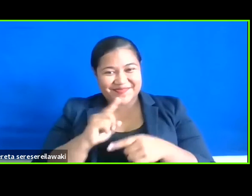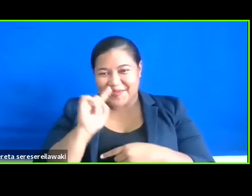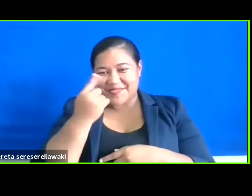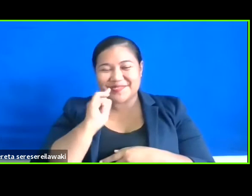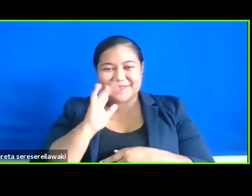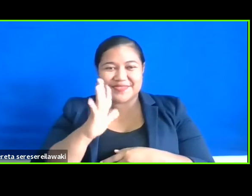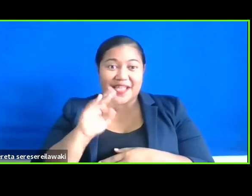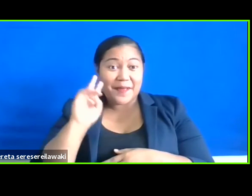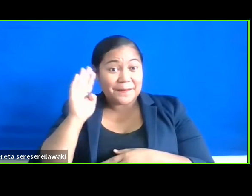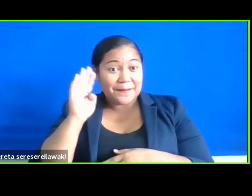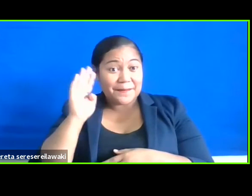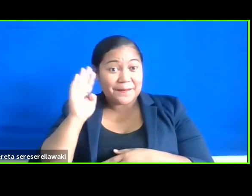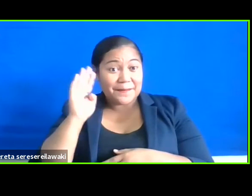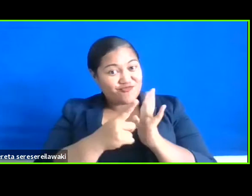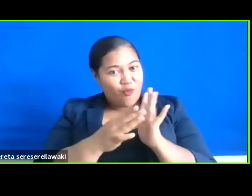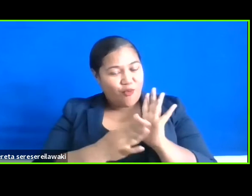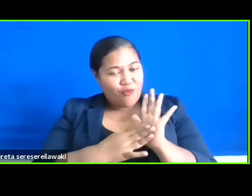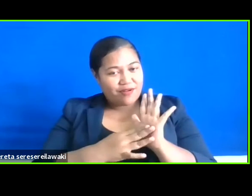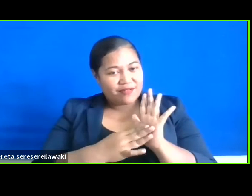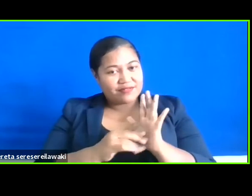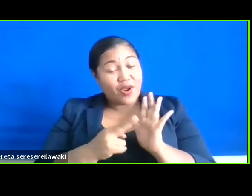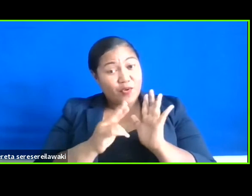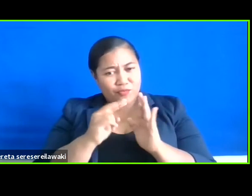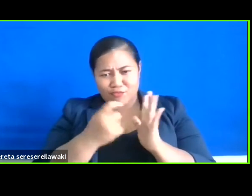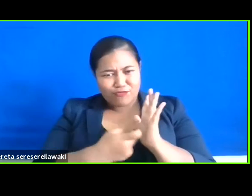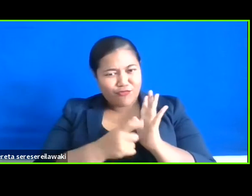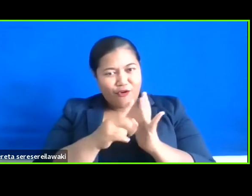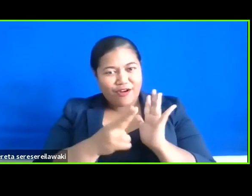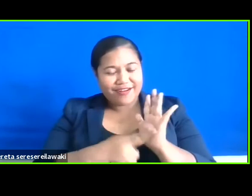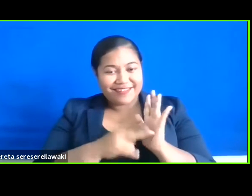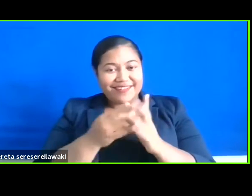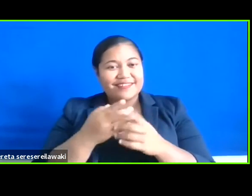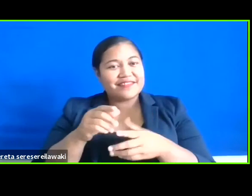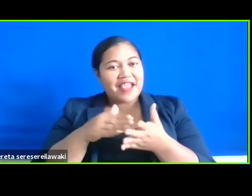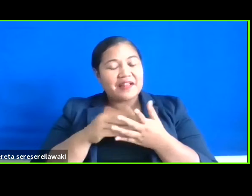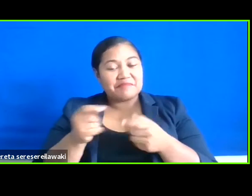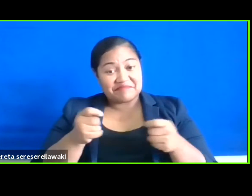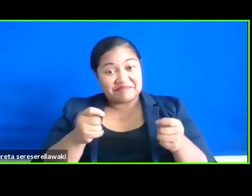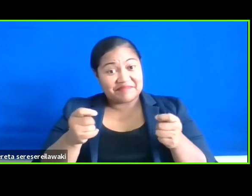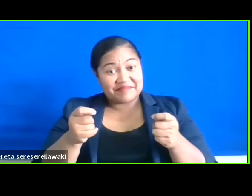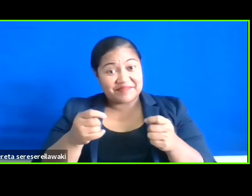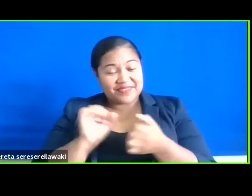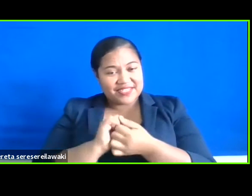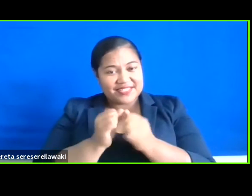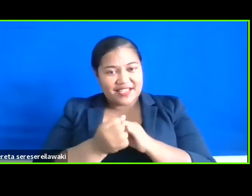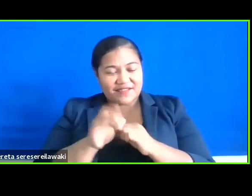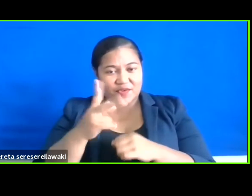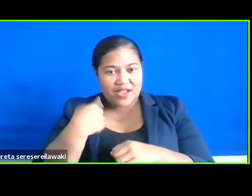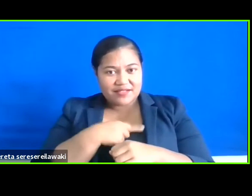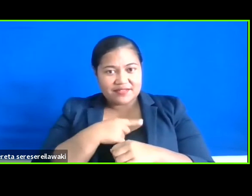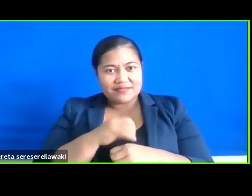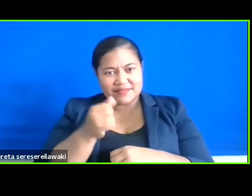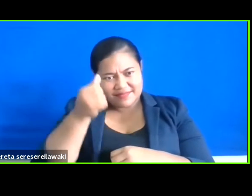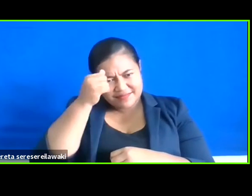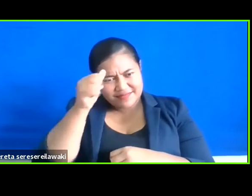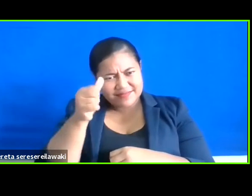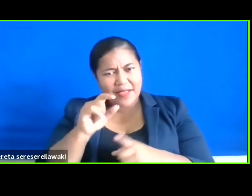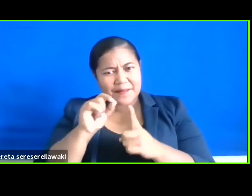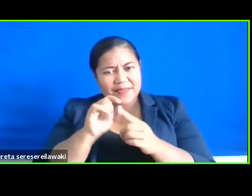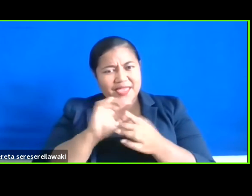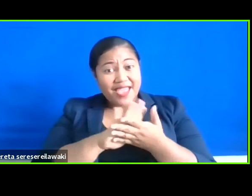help moderate the session for us. He is familiar with the Pacific. He's a PhD student